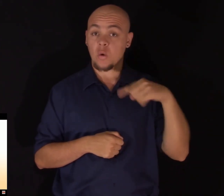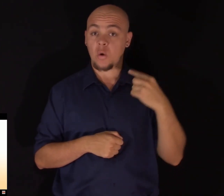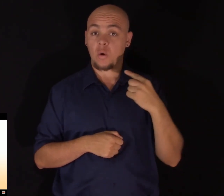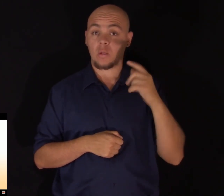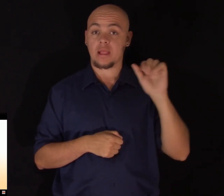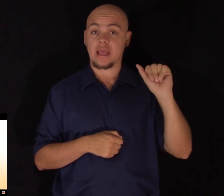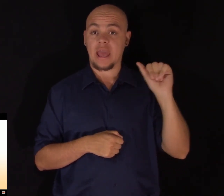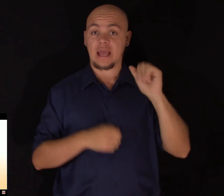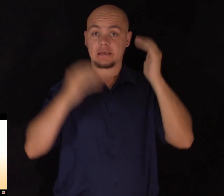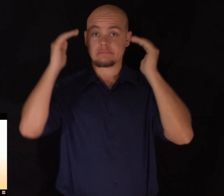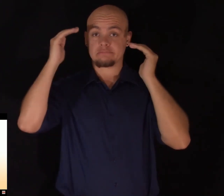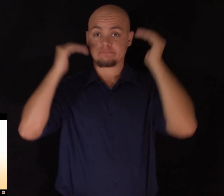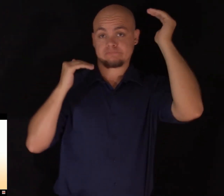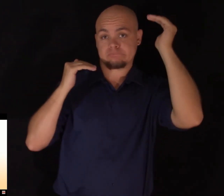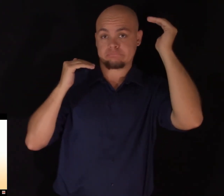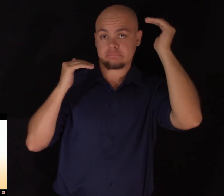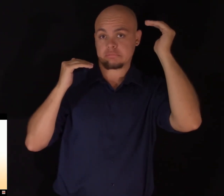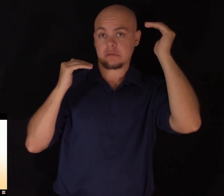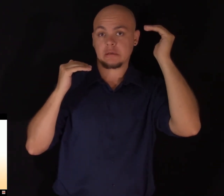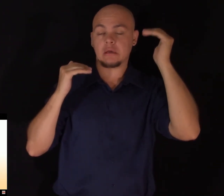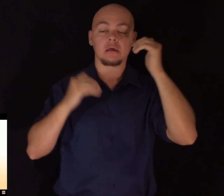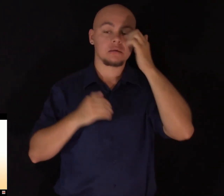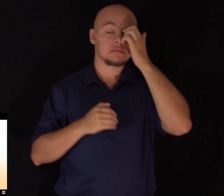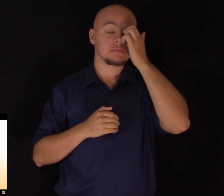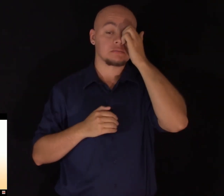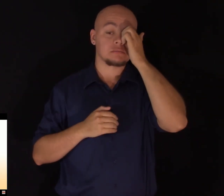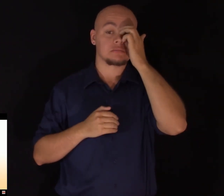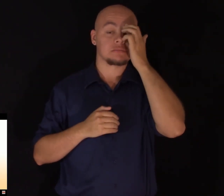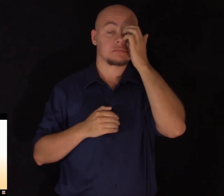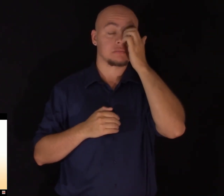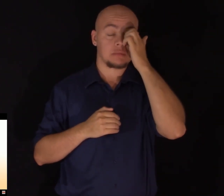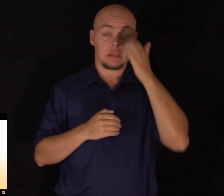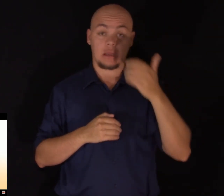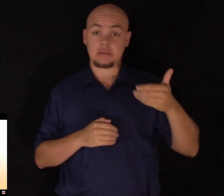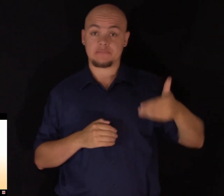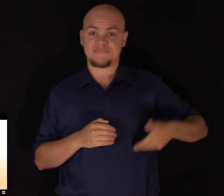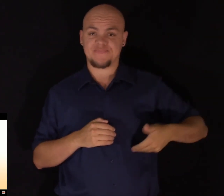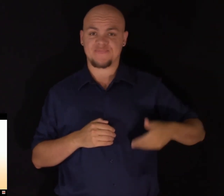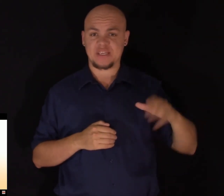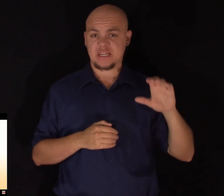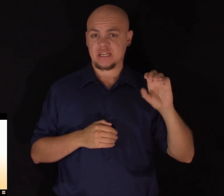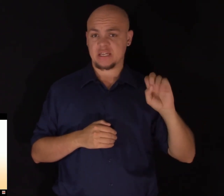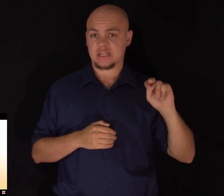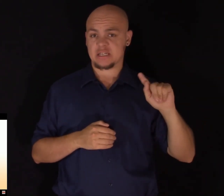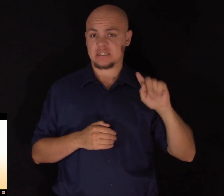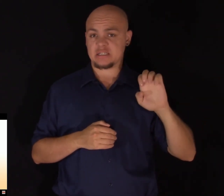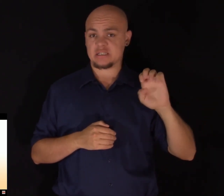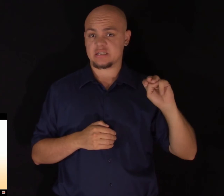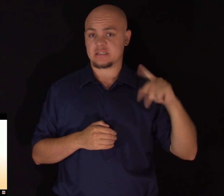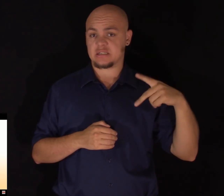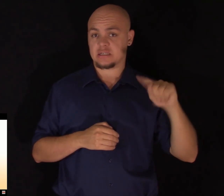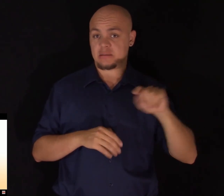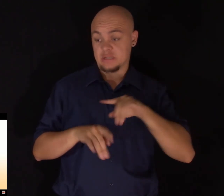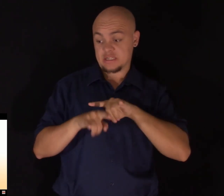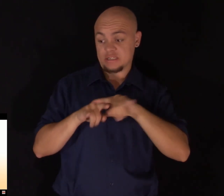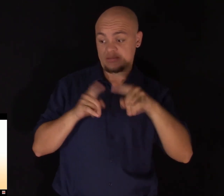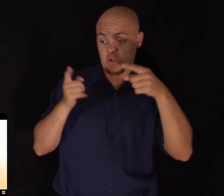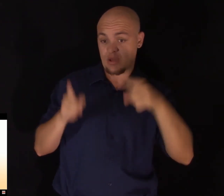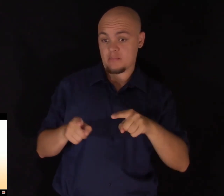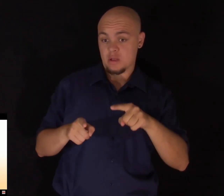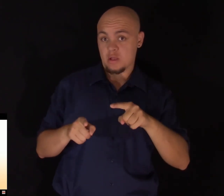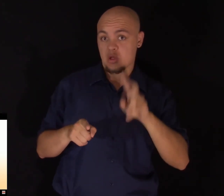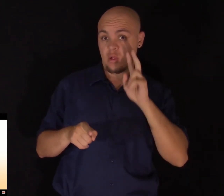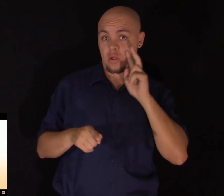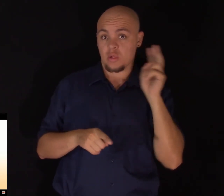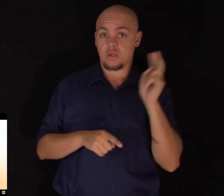asymmetrical expression, and in the presence of contempt, whether or not deception follows, and it doesn't always follow, look the other